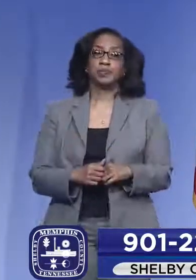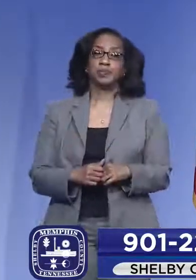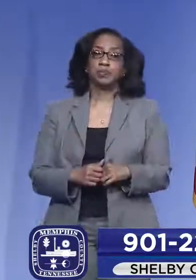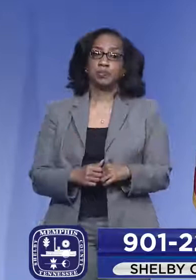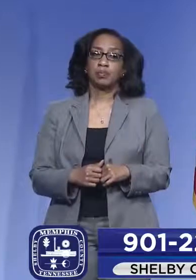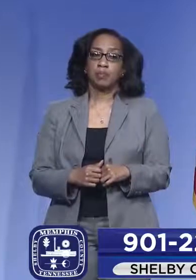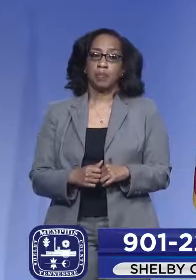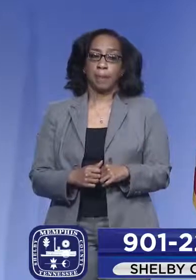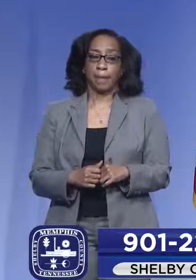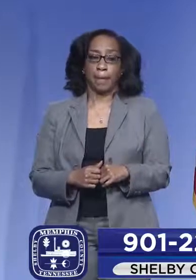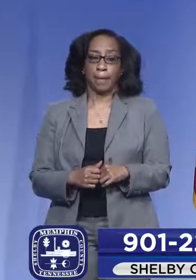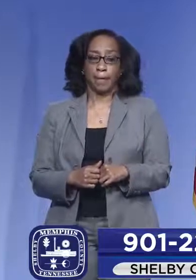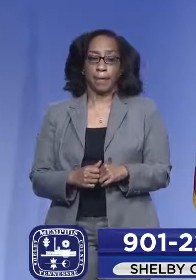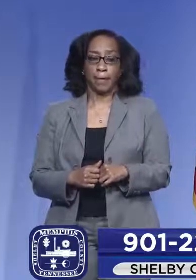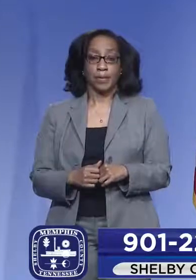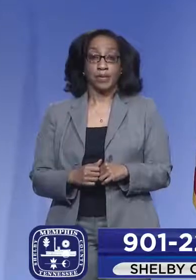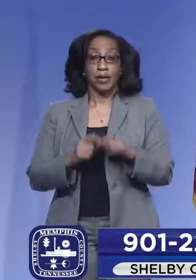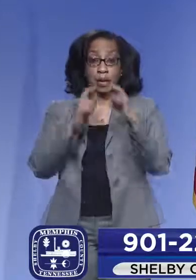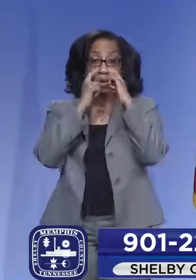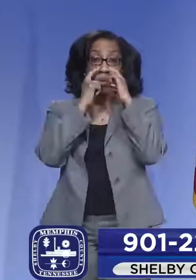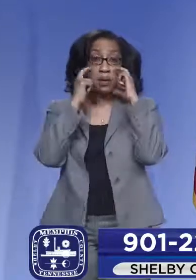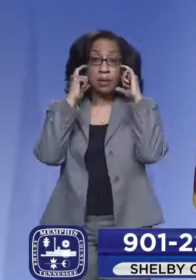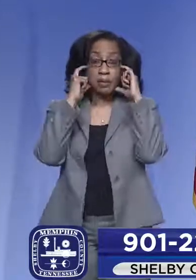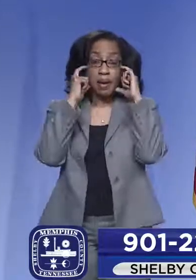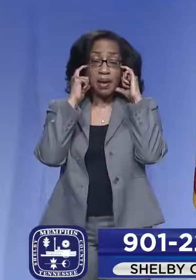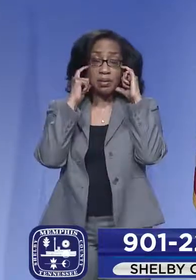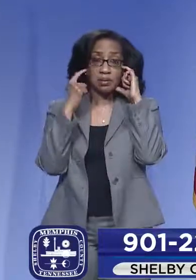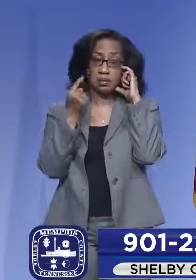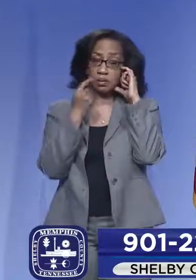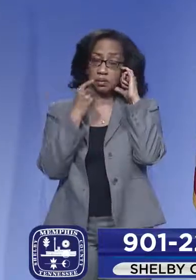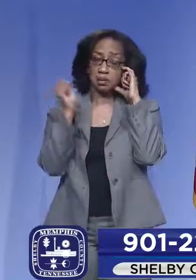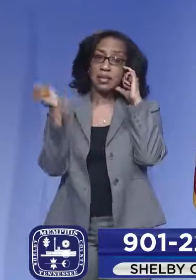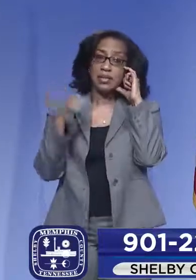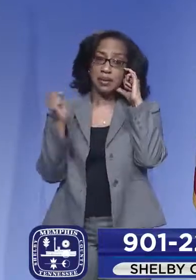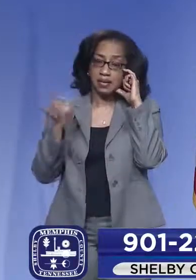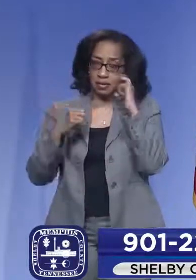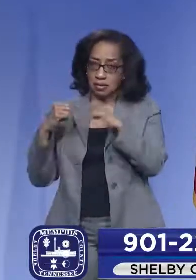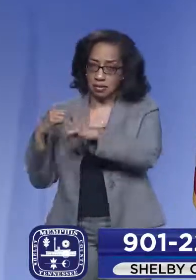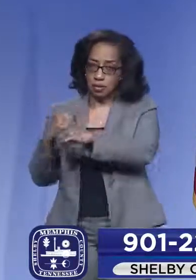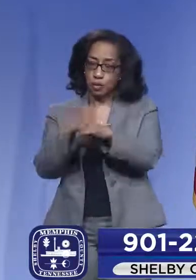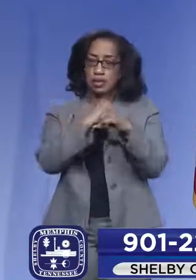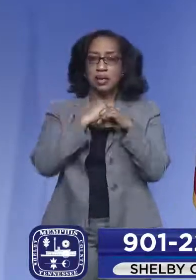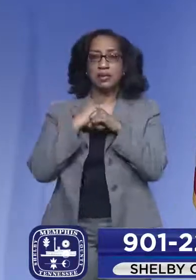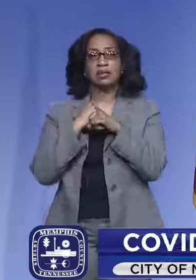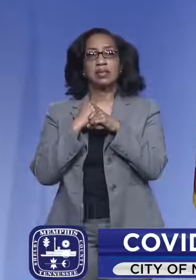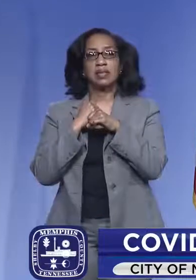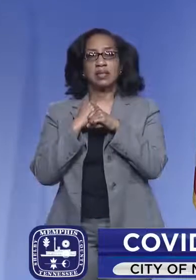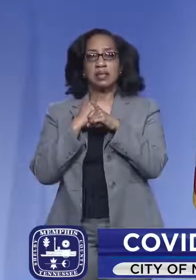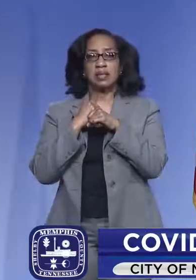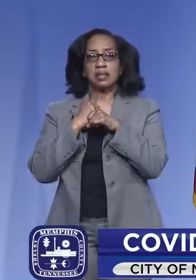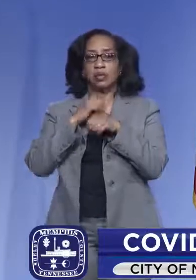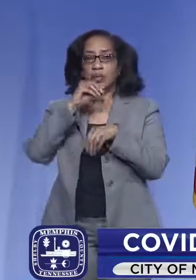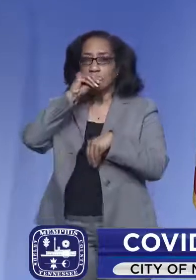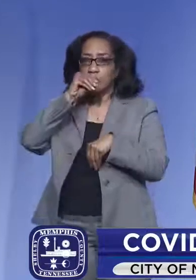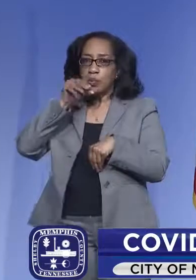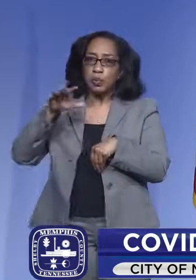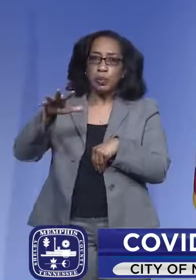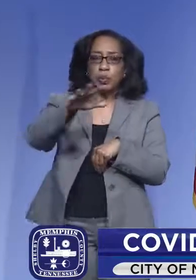And yes, wearing masks protects us from sharing our respiratory viruses with